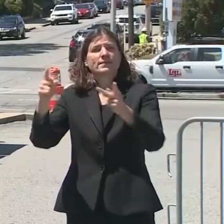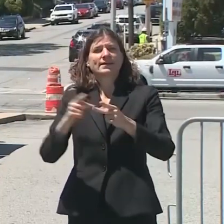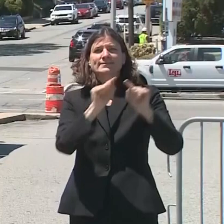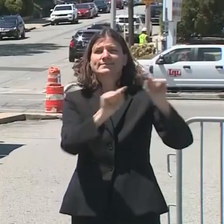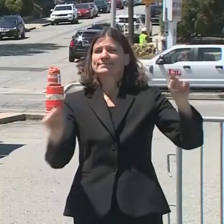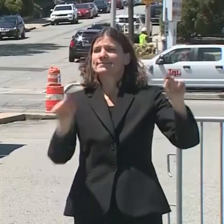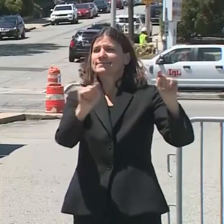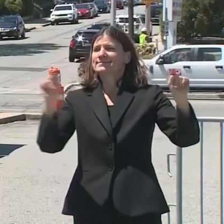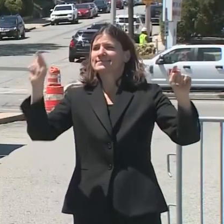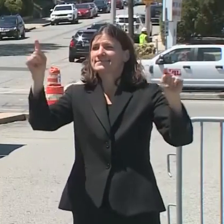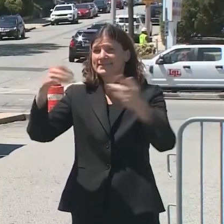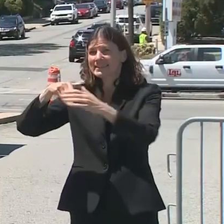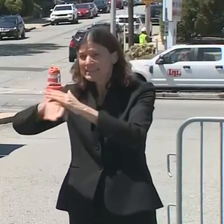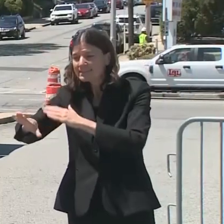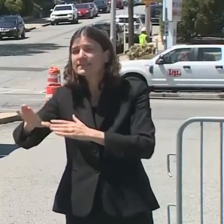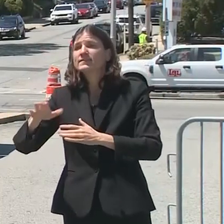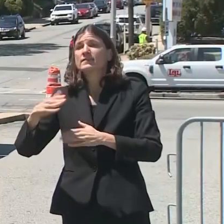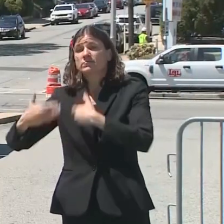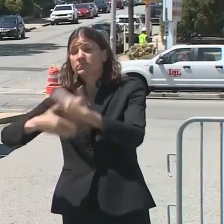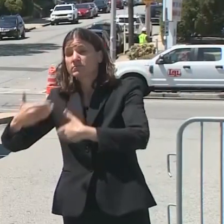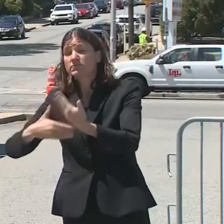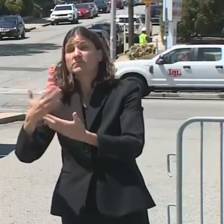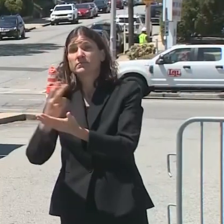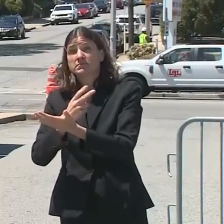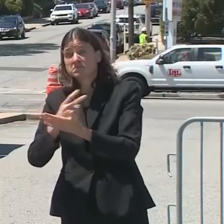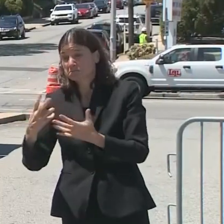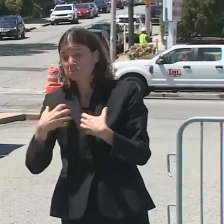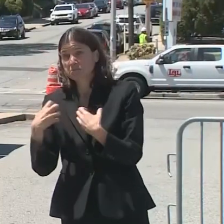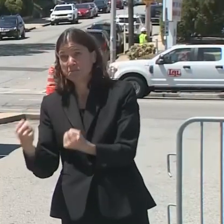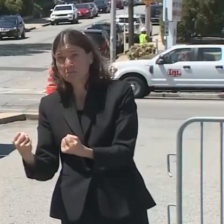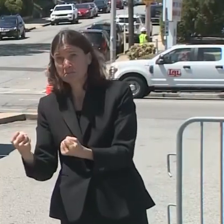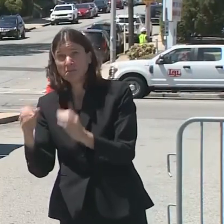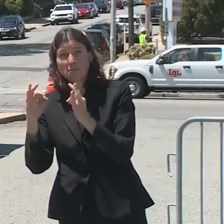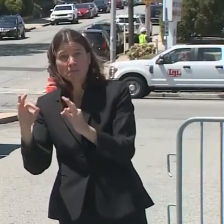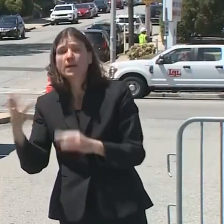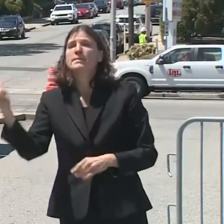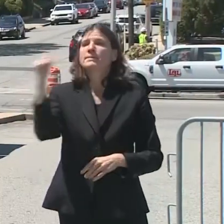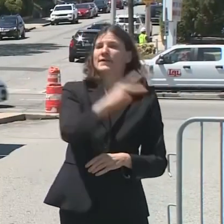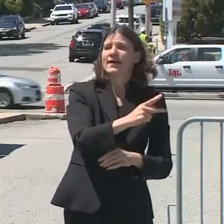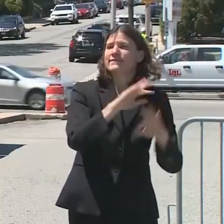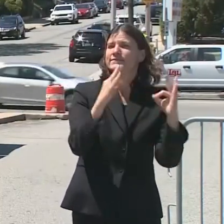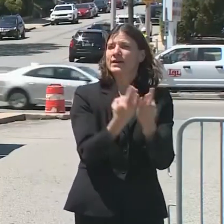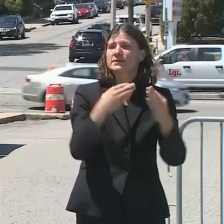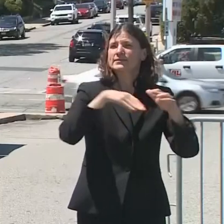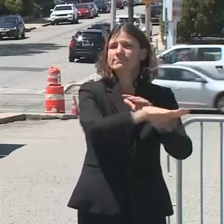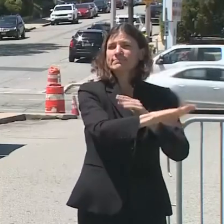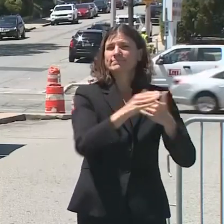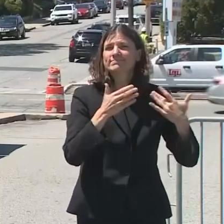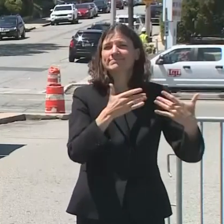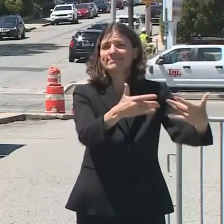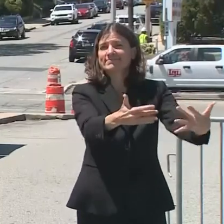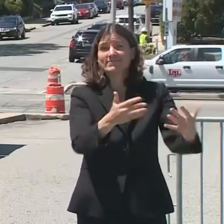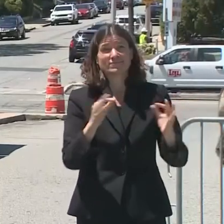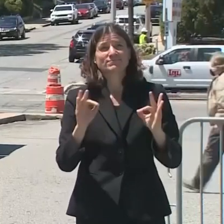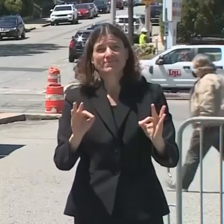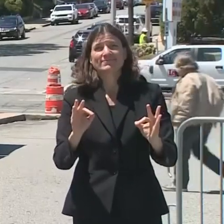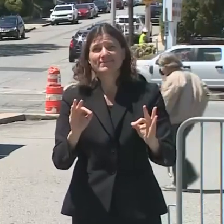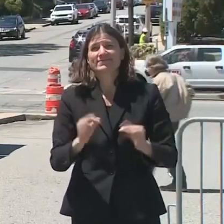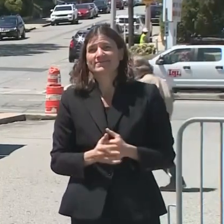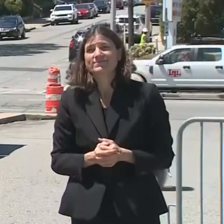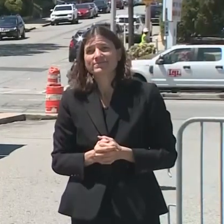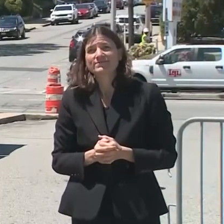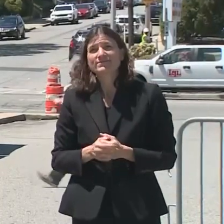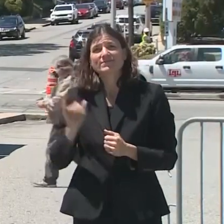for many of the populations who struggle to deal with this on a daily basis. Their participation to increase testing, support contact